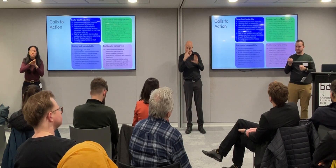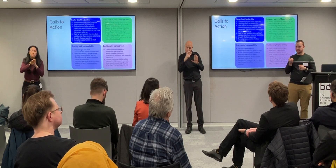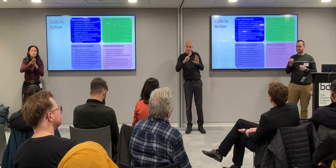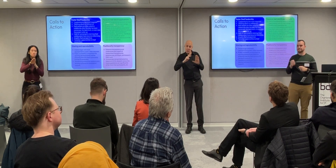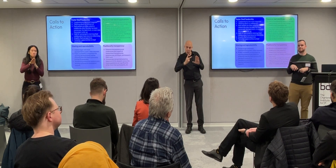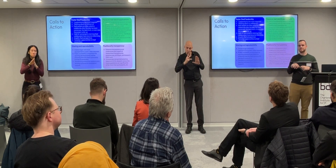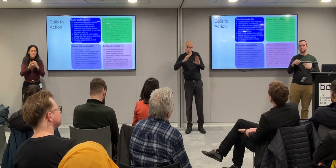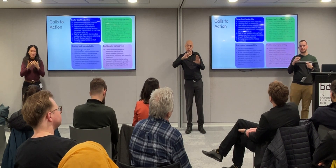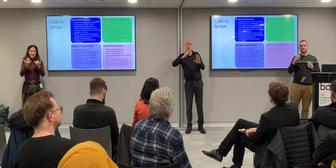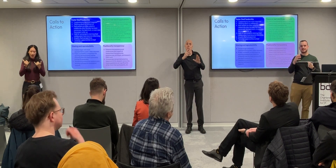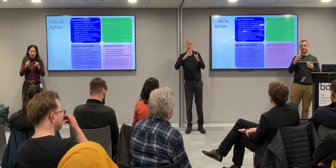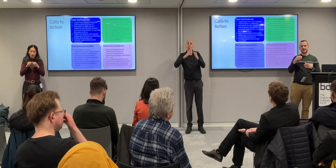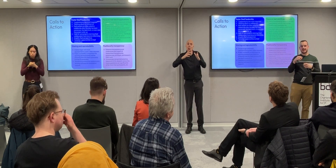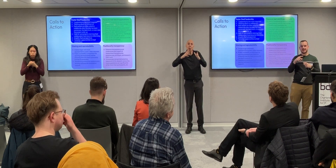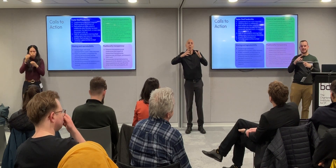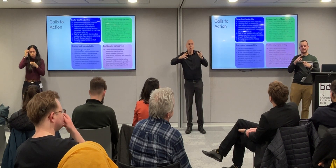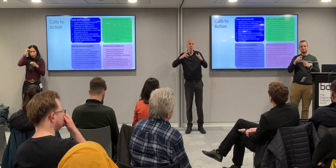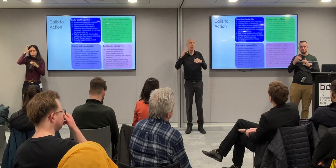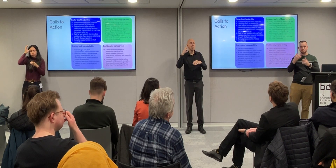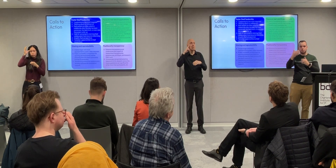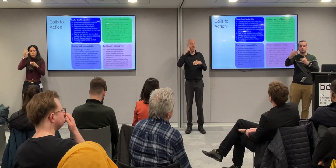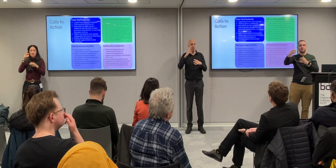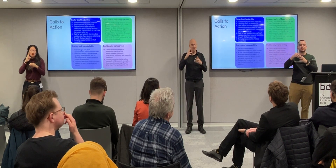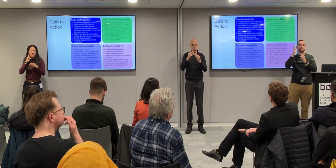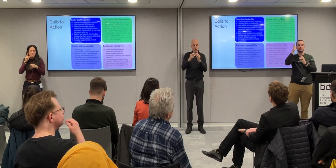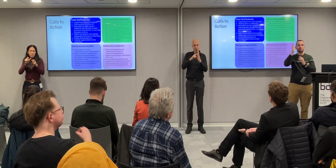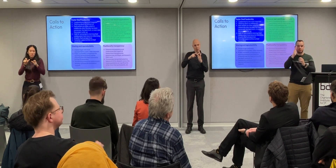the number of deaf people who have that experience.